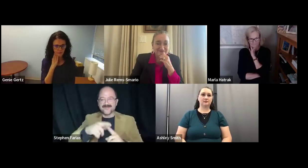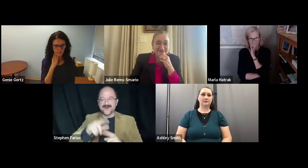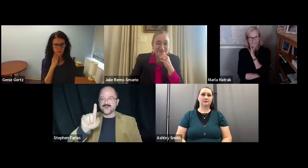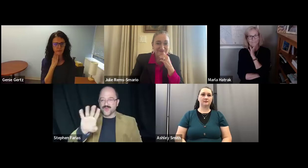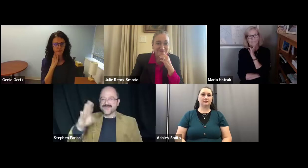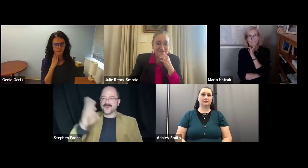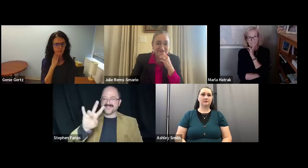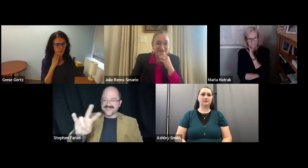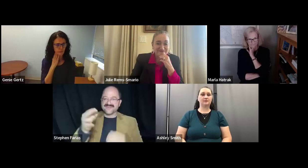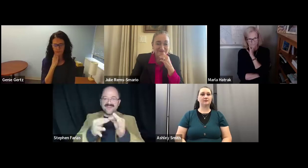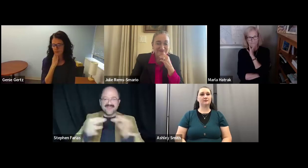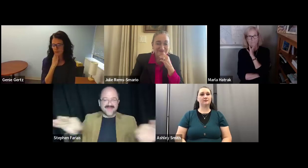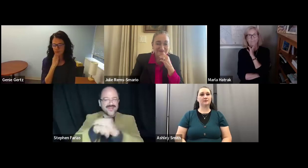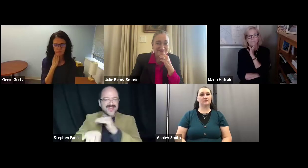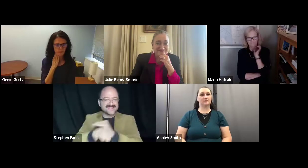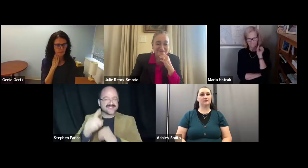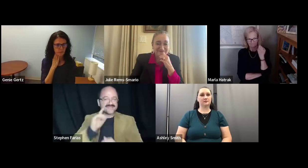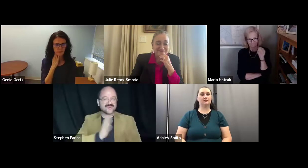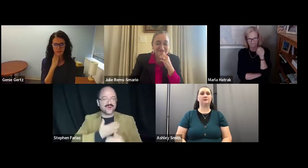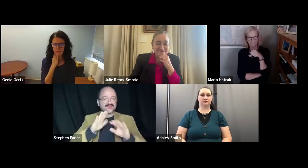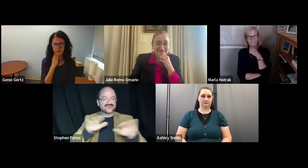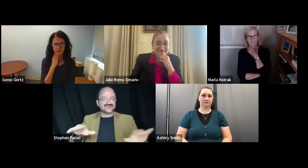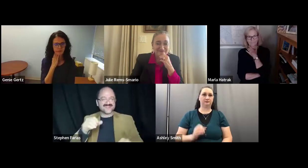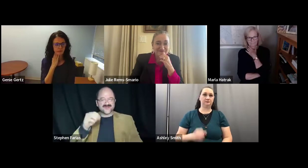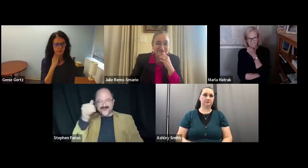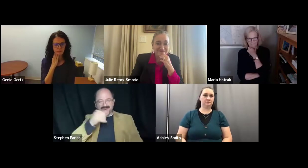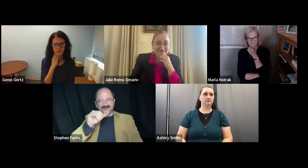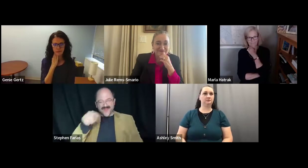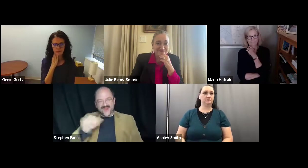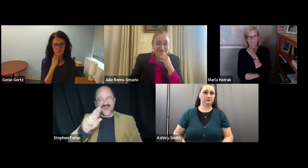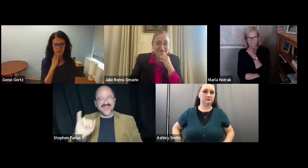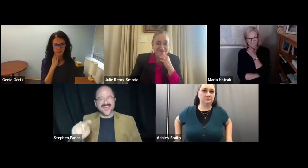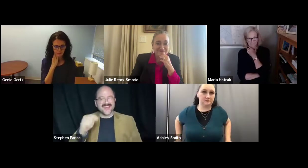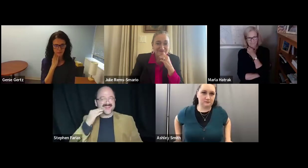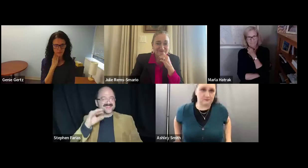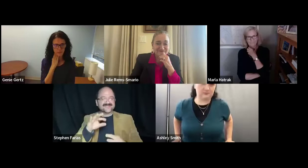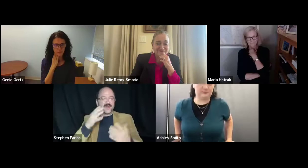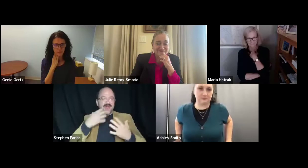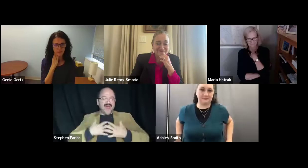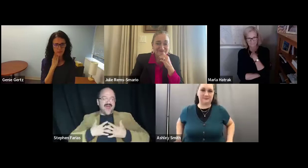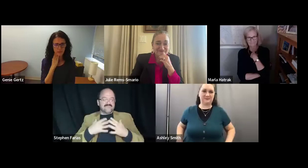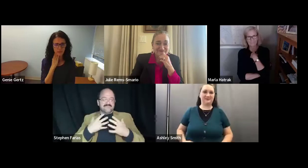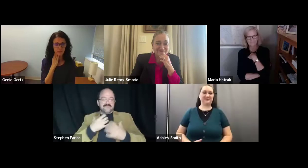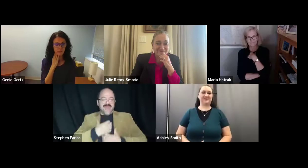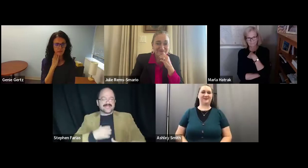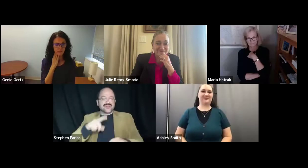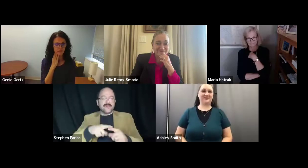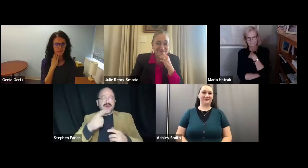Their least restrictive environment should be at a school where they're getting day in, day out access to rich language. You know, those are my